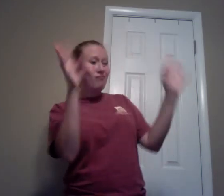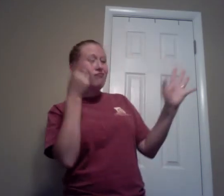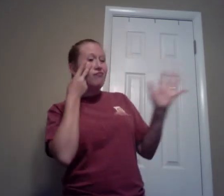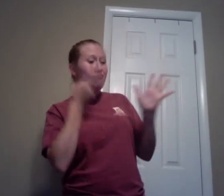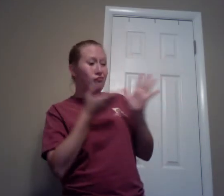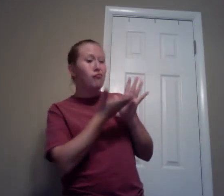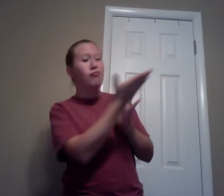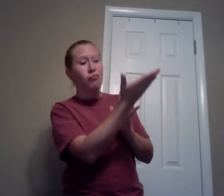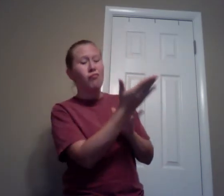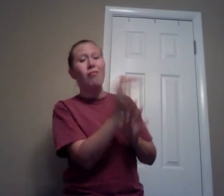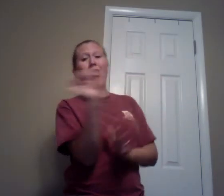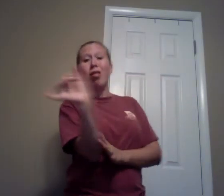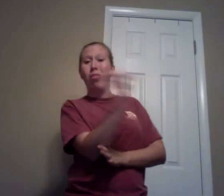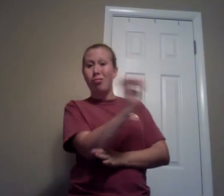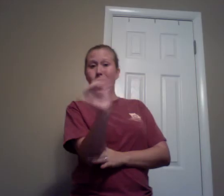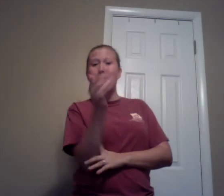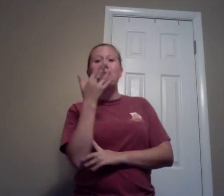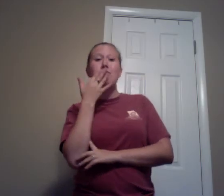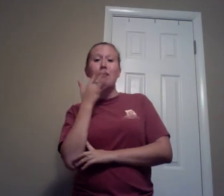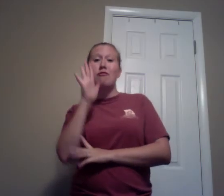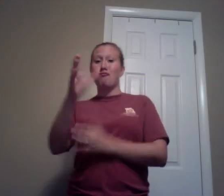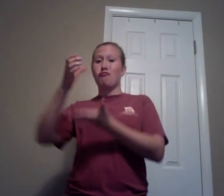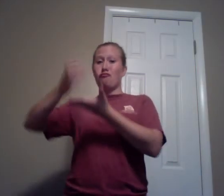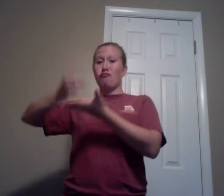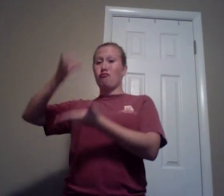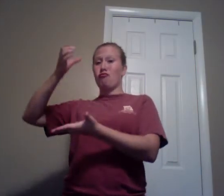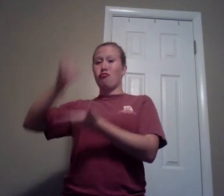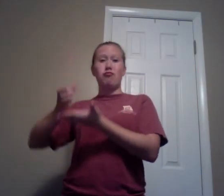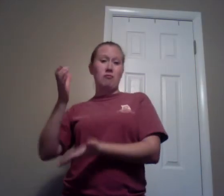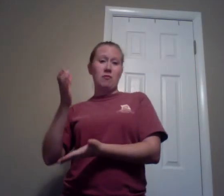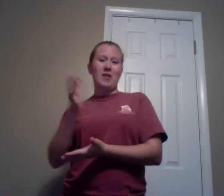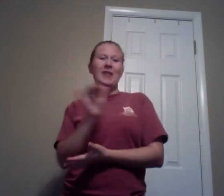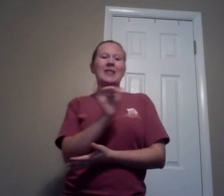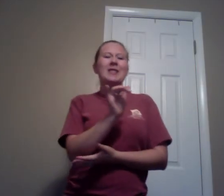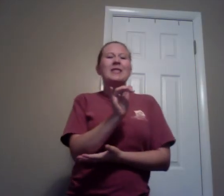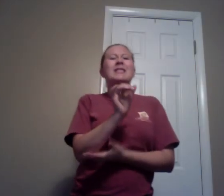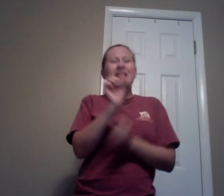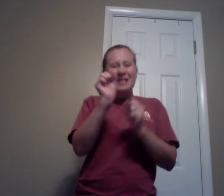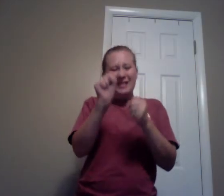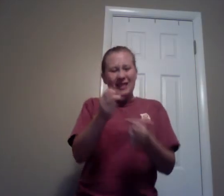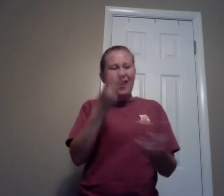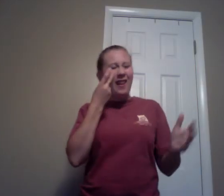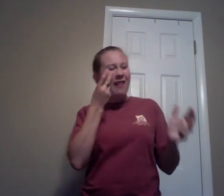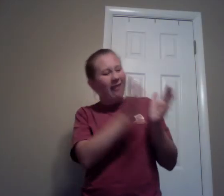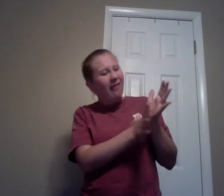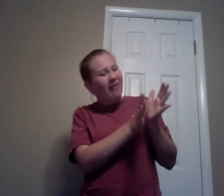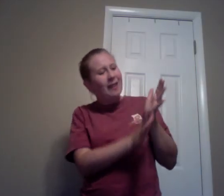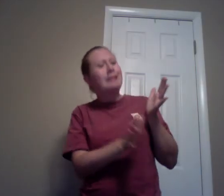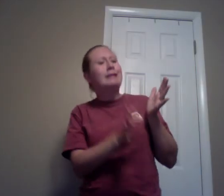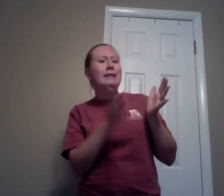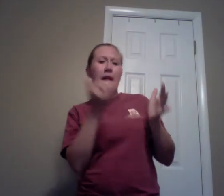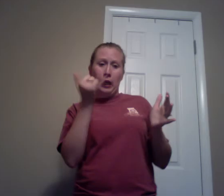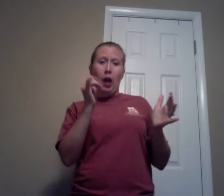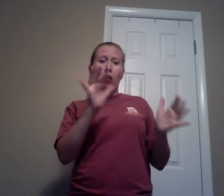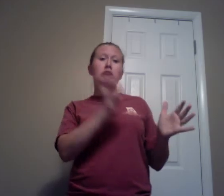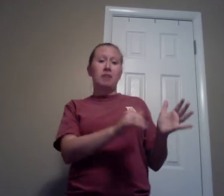what you've been drinking or like water, or maybe slightly yellow tinged, but no brown, no particles. If you